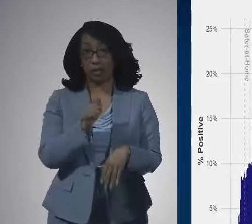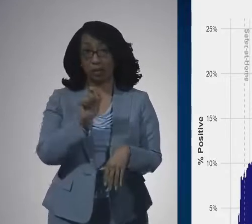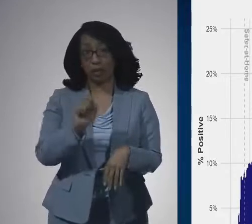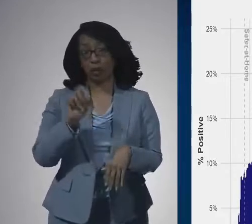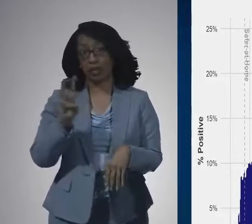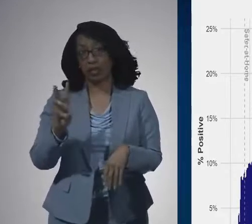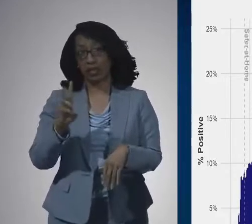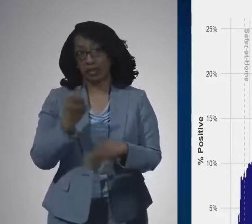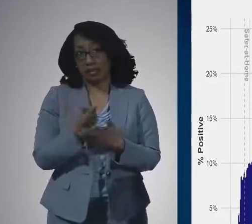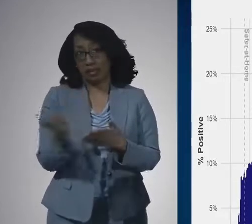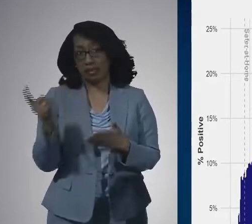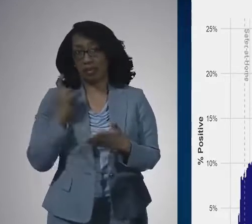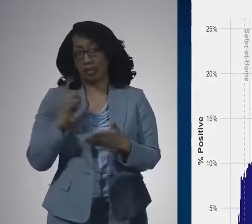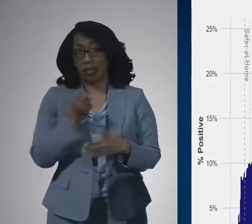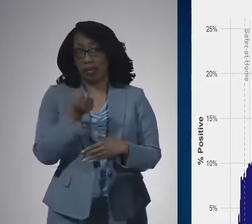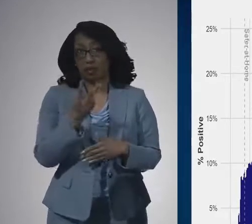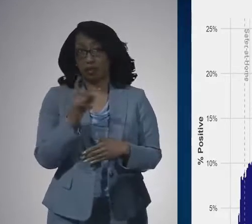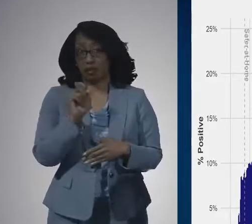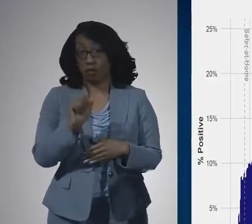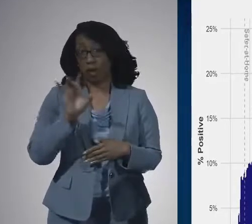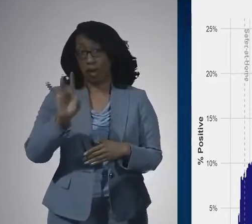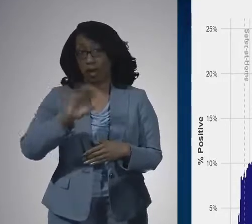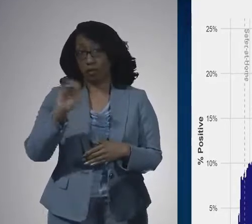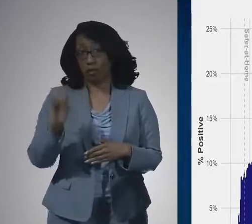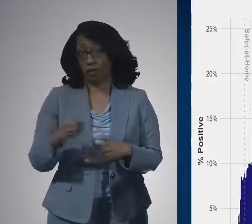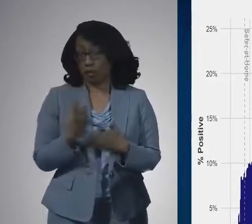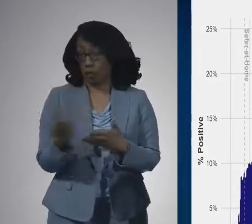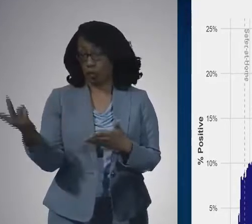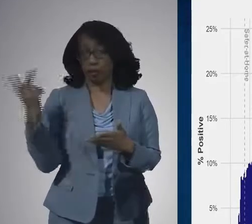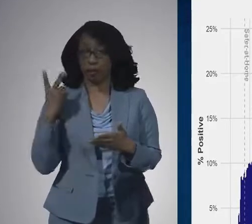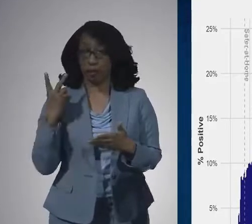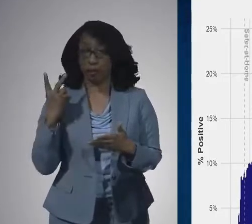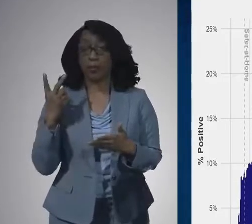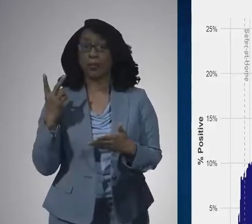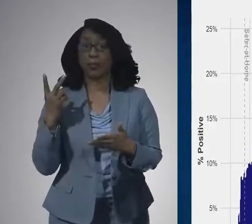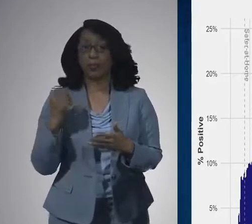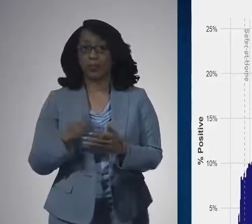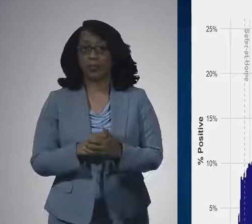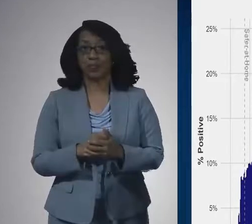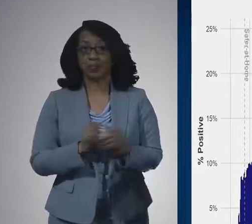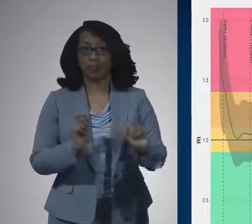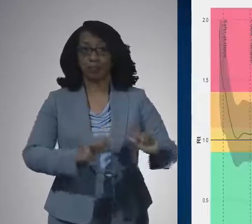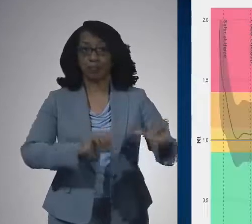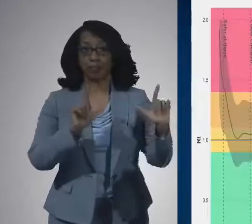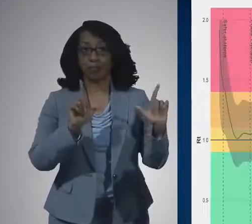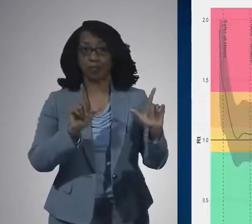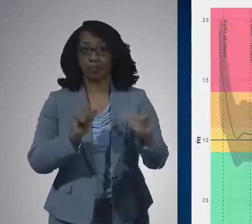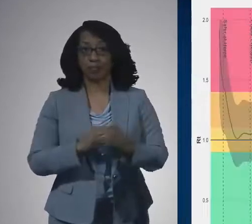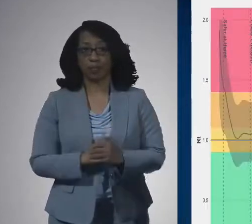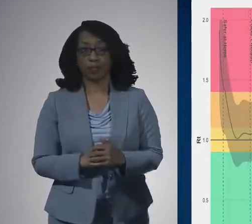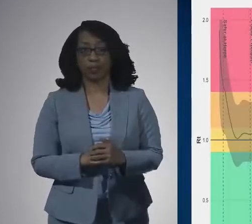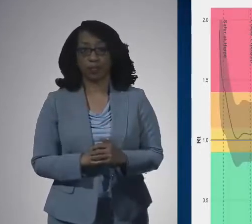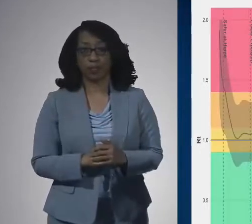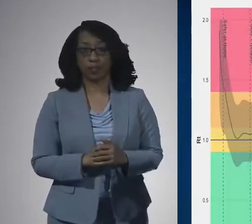last week and 12.8% 2 weeks ago. Next slide.